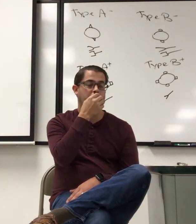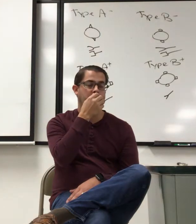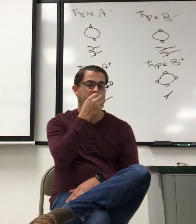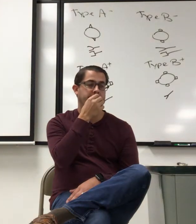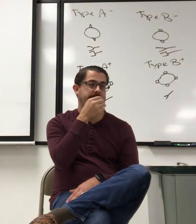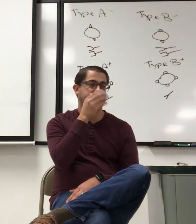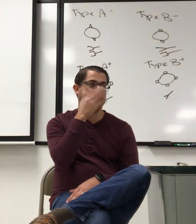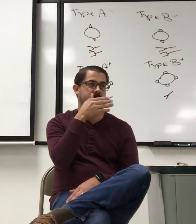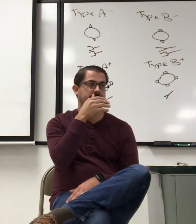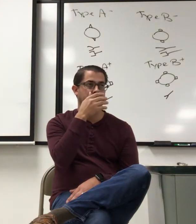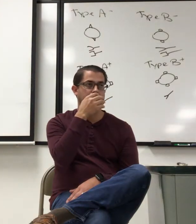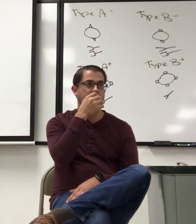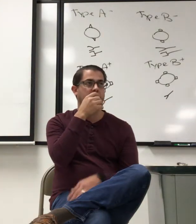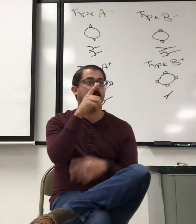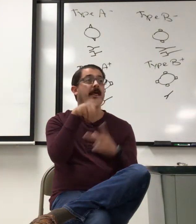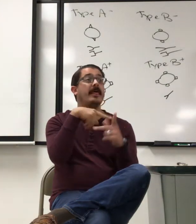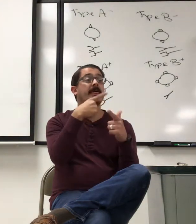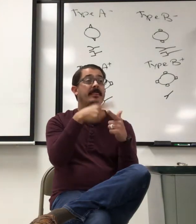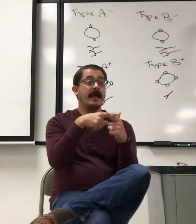Then you have type O.